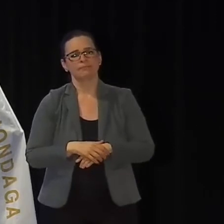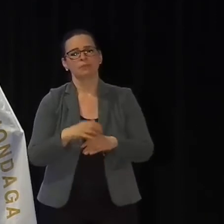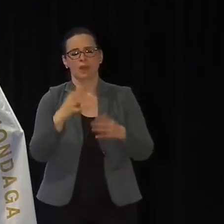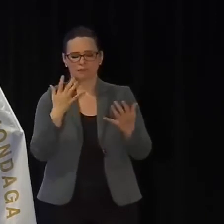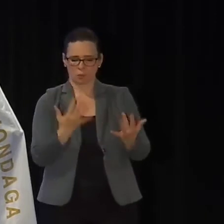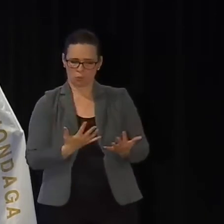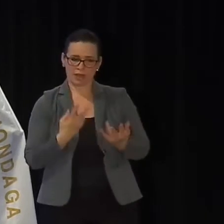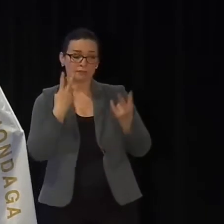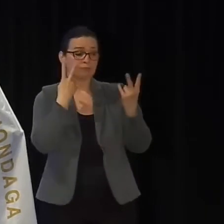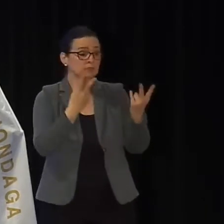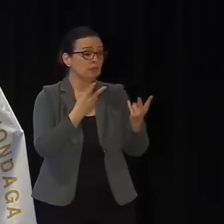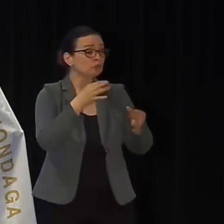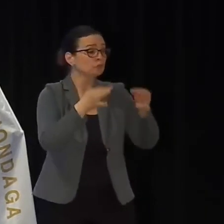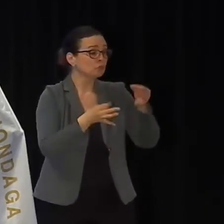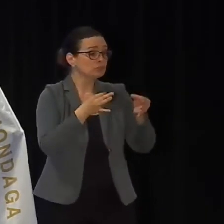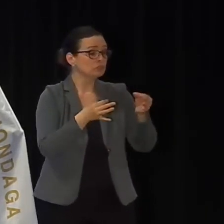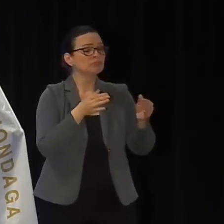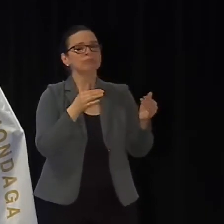same time,